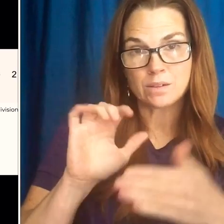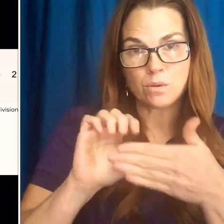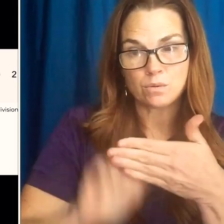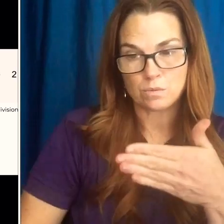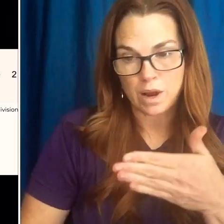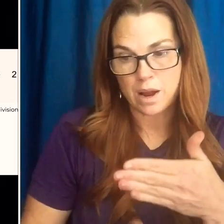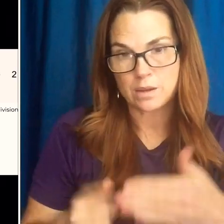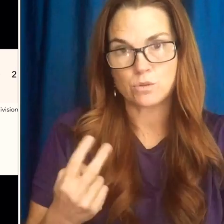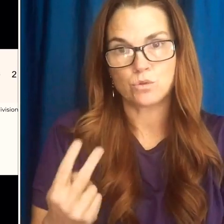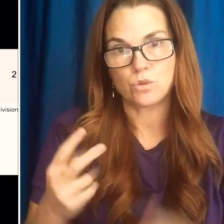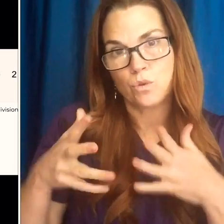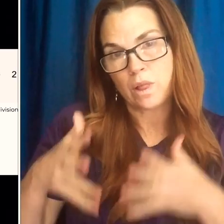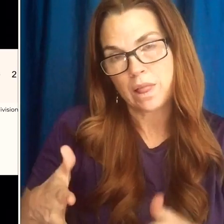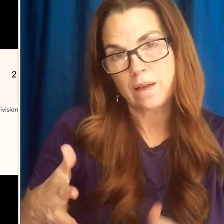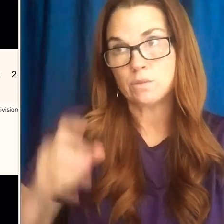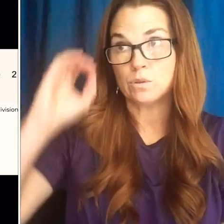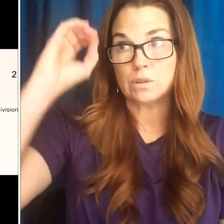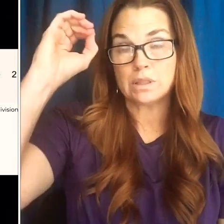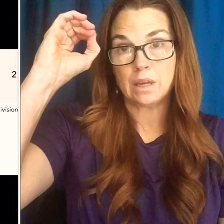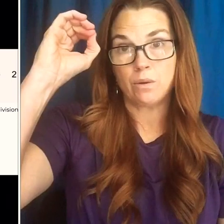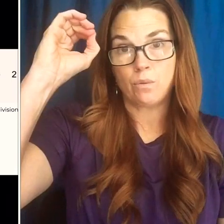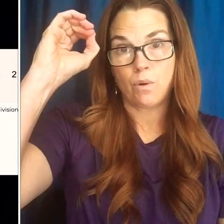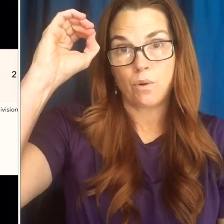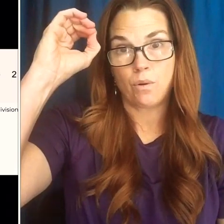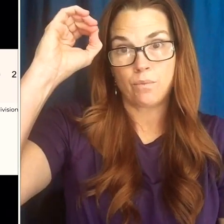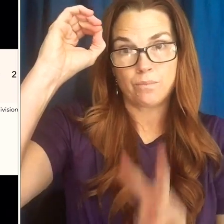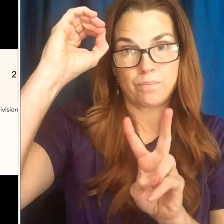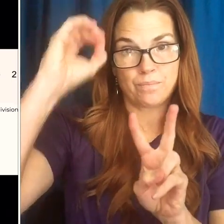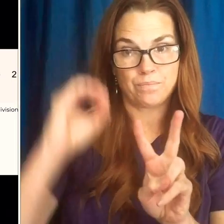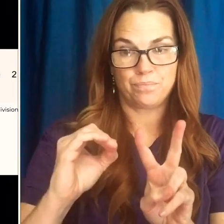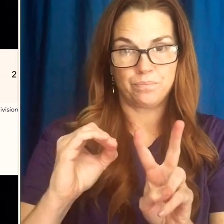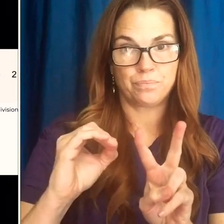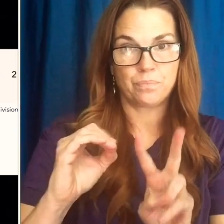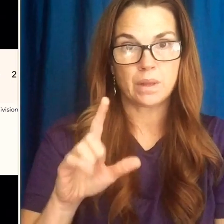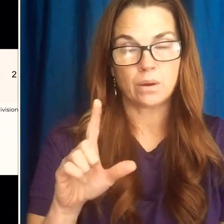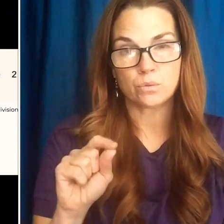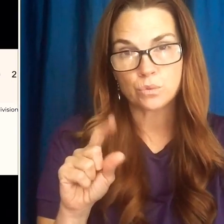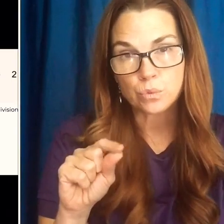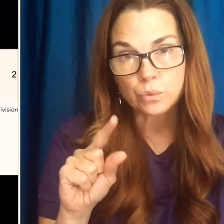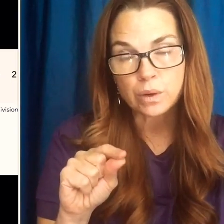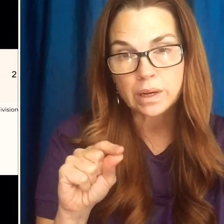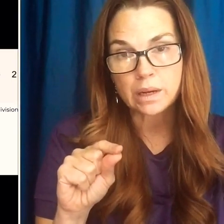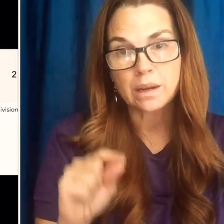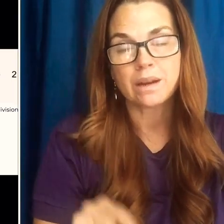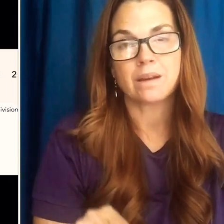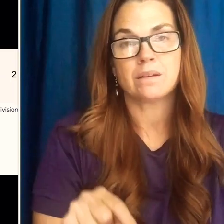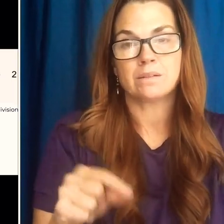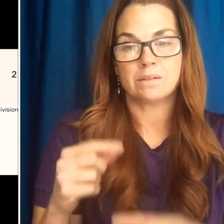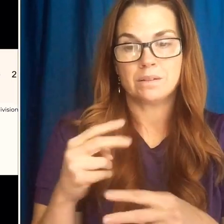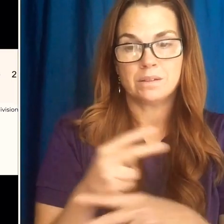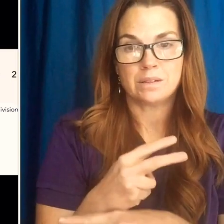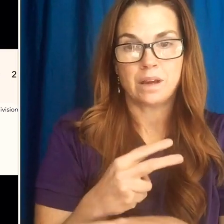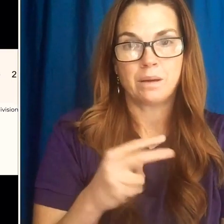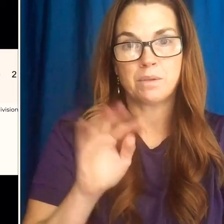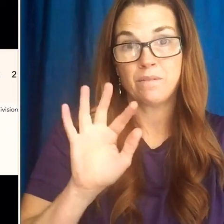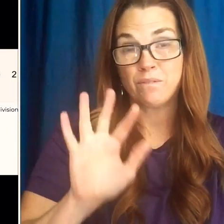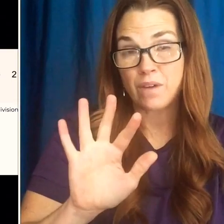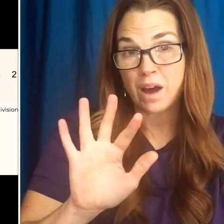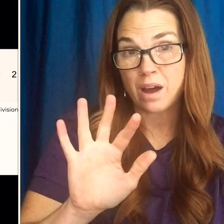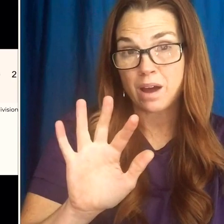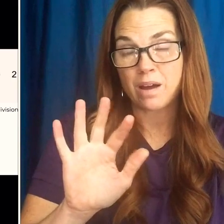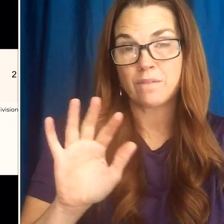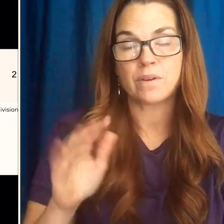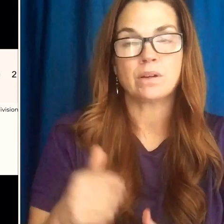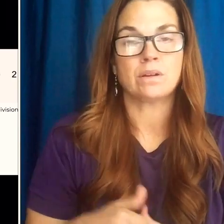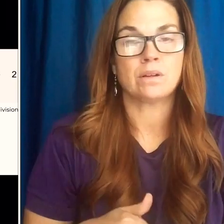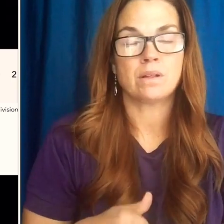So I'm going to bring down another 0. 4 would go into 20 5 times. 5 times 4 is 20. And